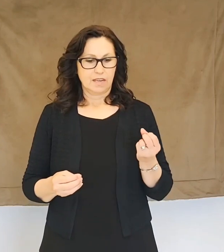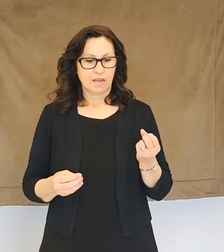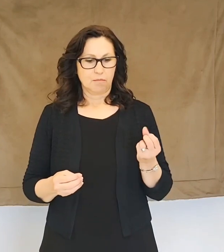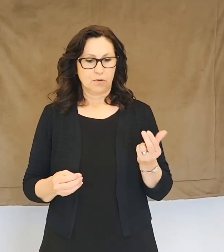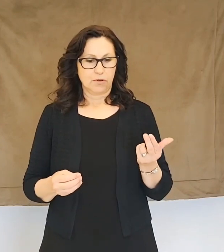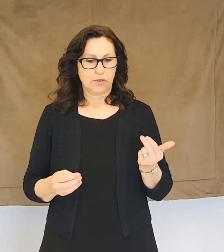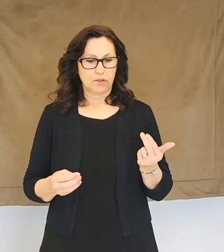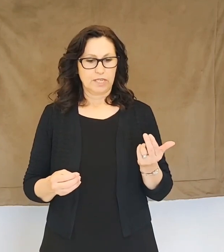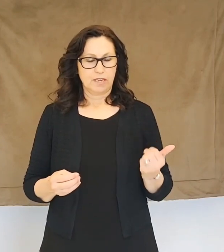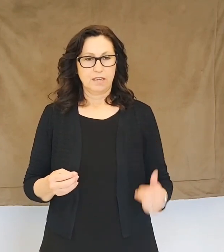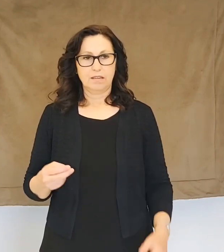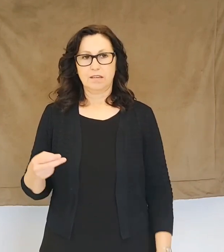Number 13,